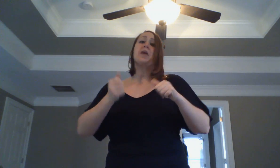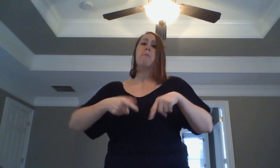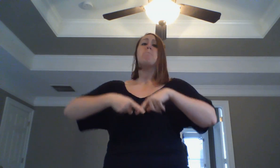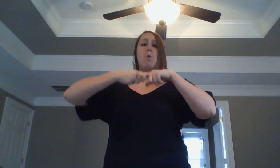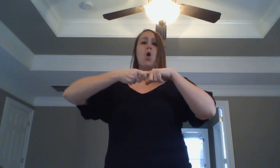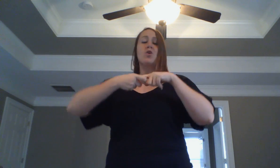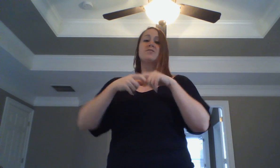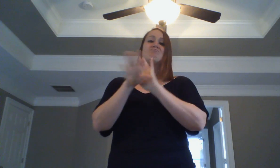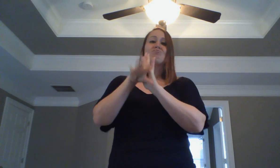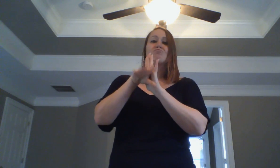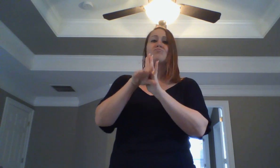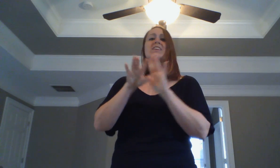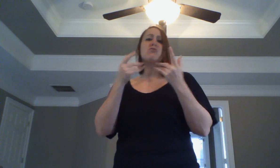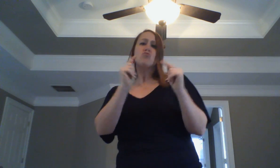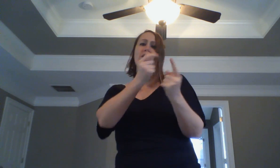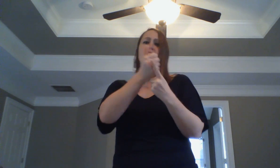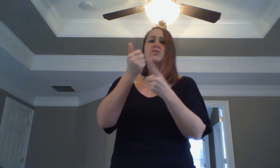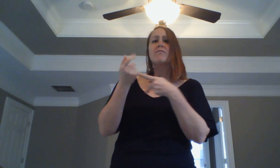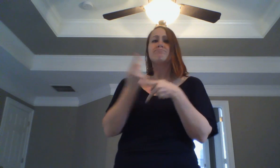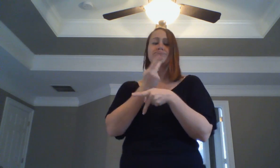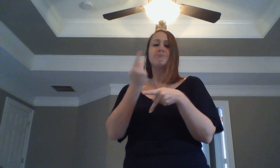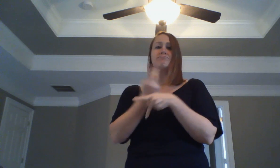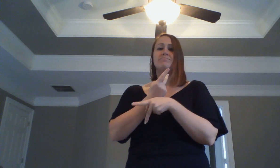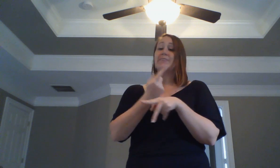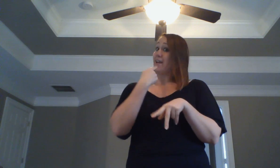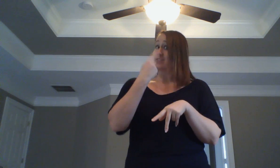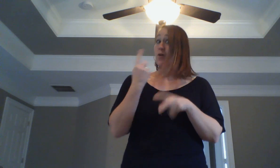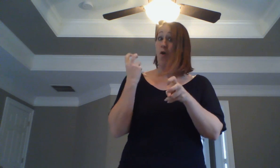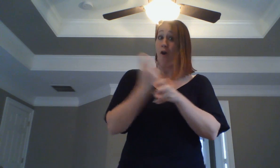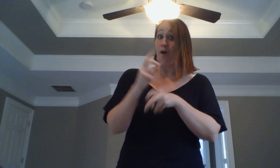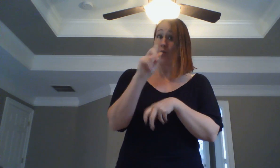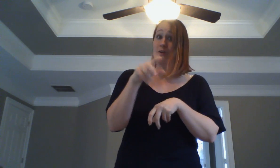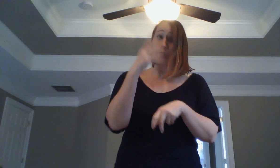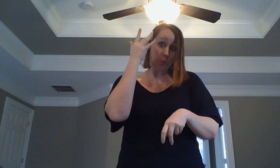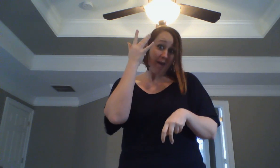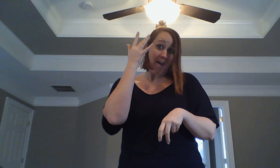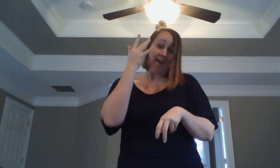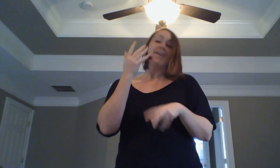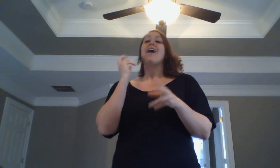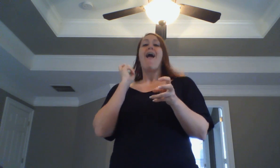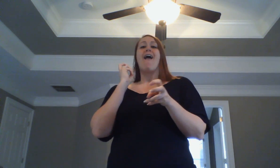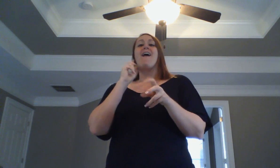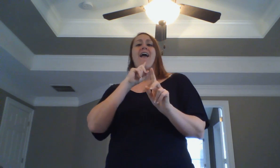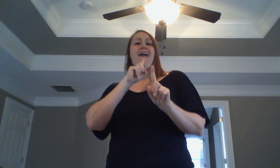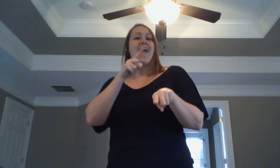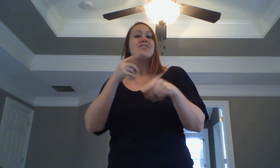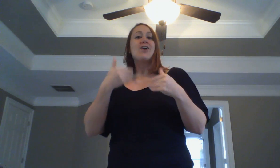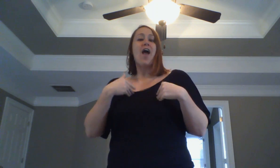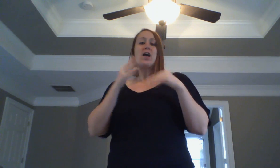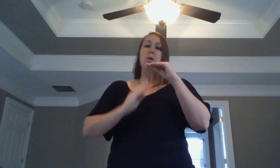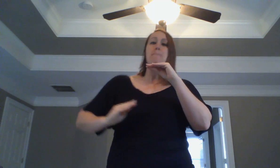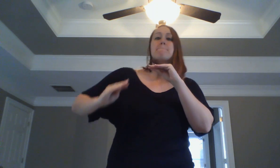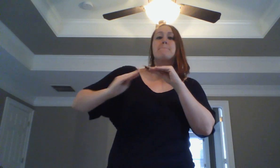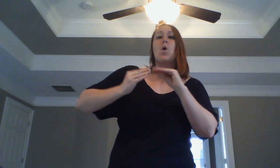answer. And the reason why I say this is a hard problem is because the answer has more numbers than figures, so you can't necessarily do it on